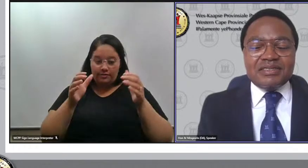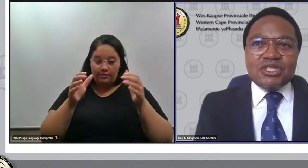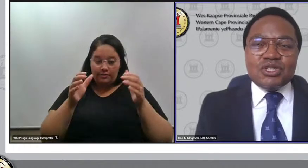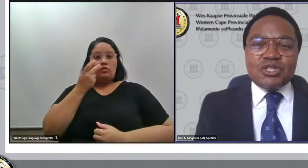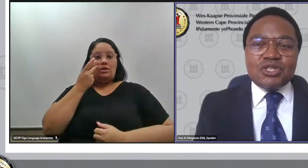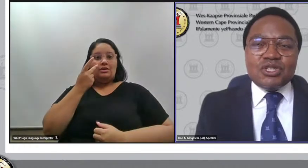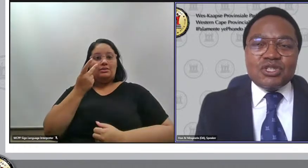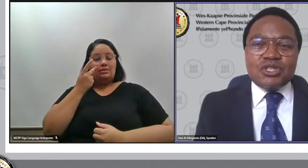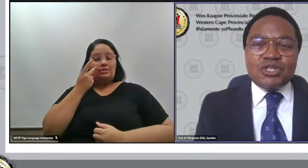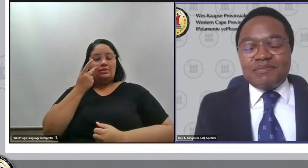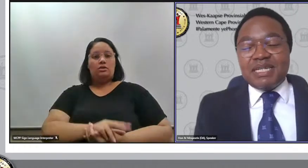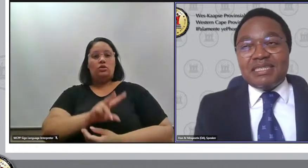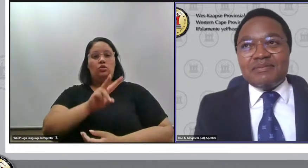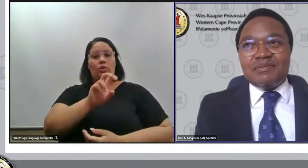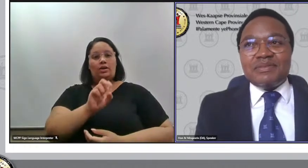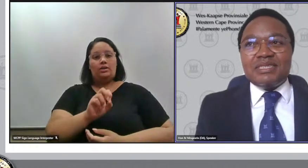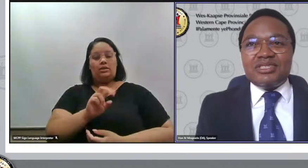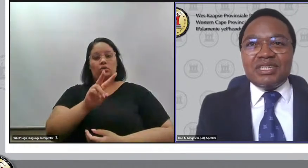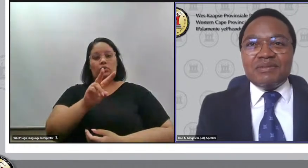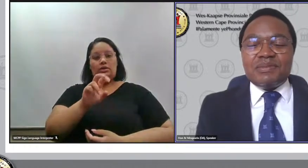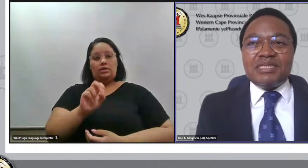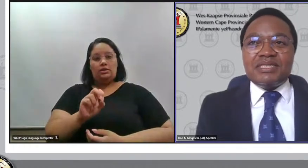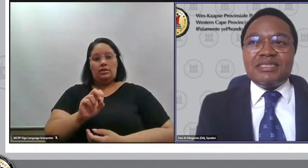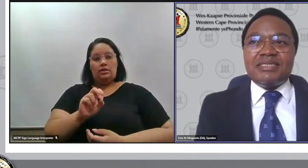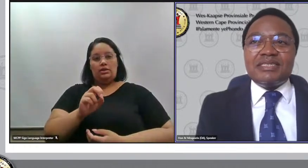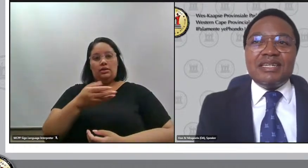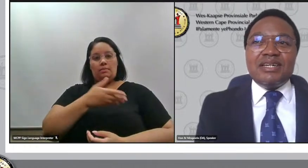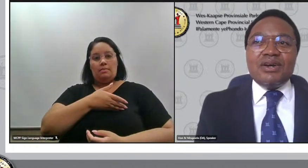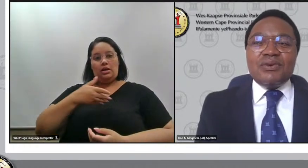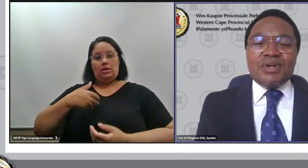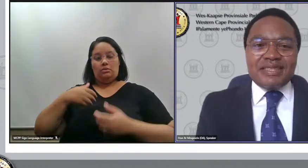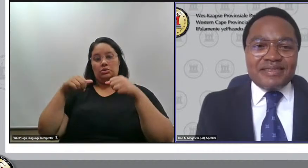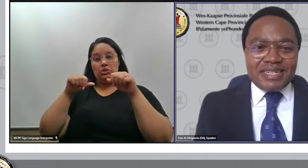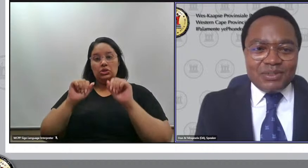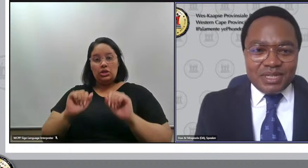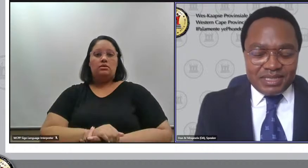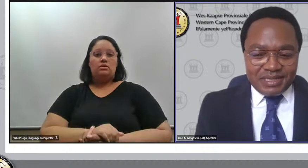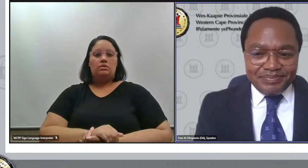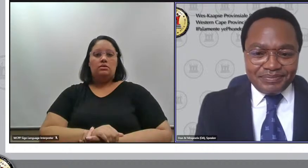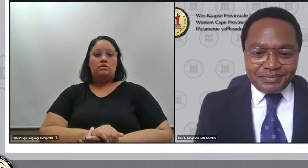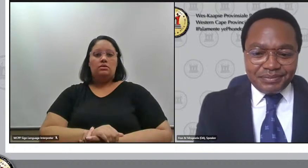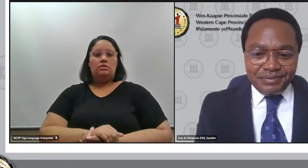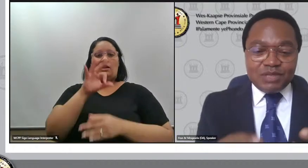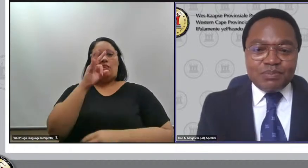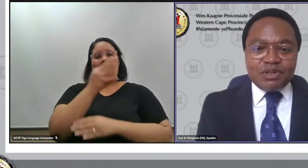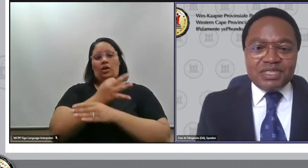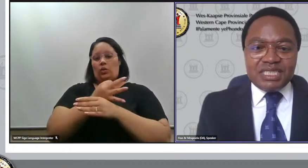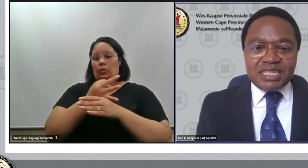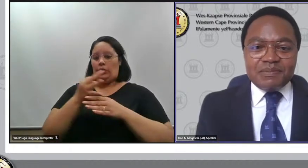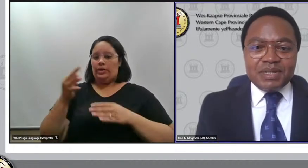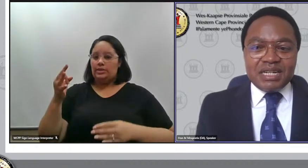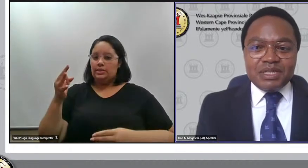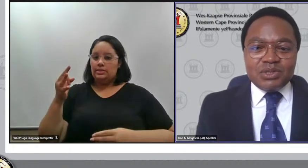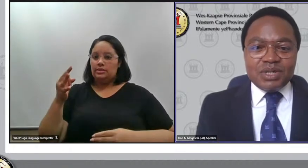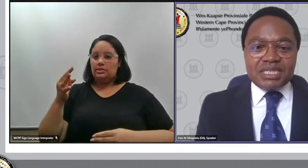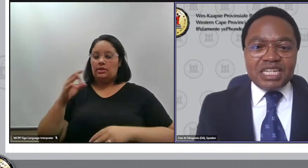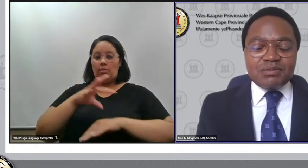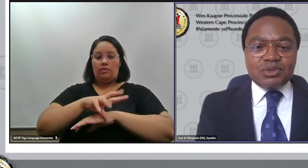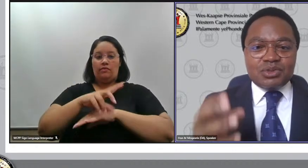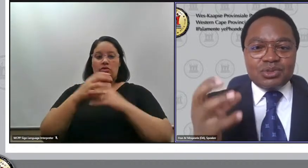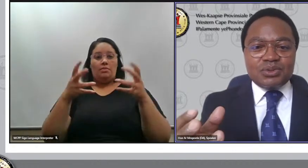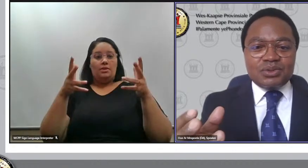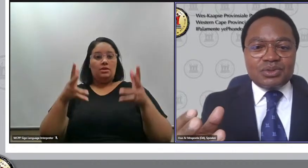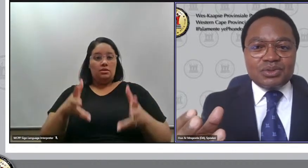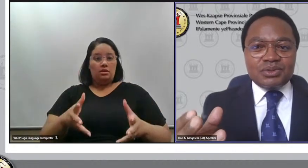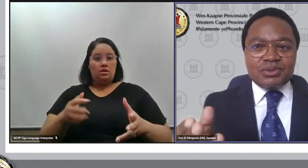the 2020, Madam Chairperson, within 3 weeks, this provincial parliament was